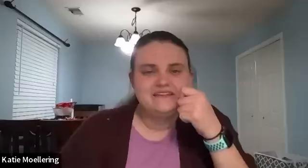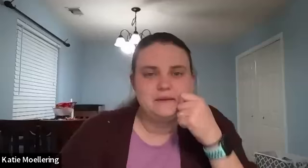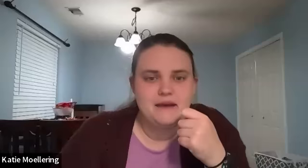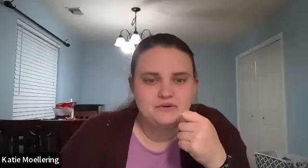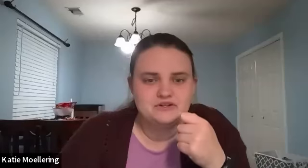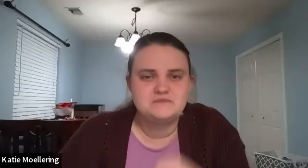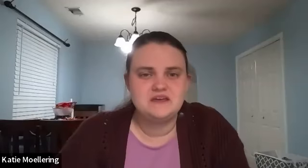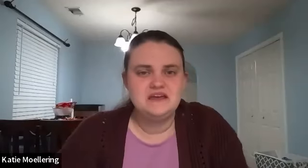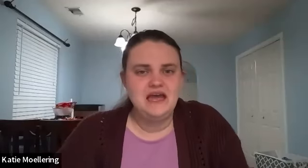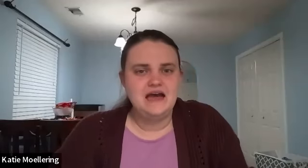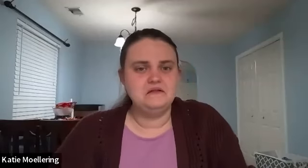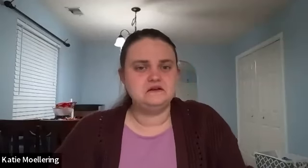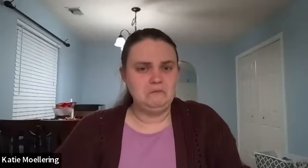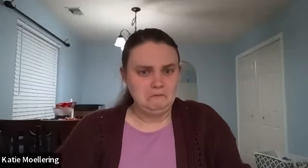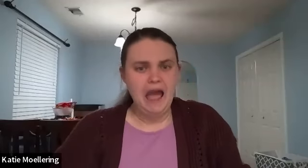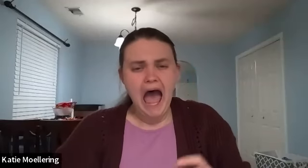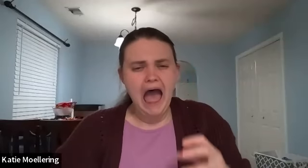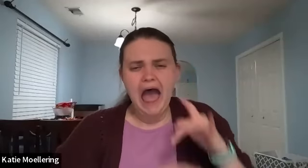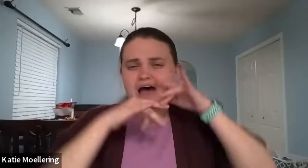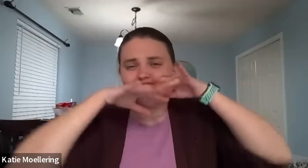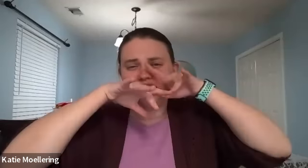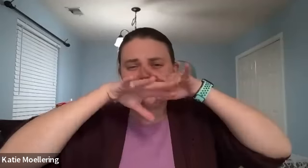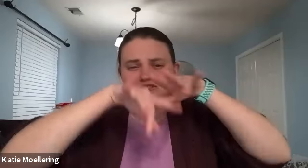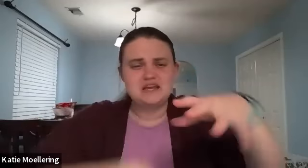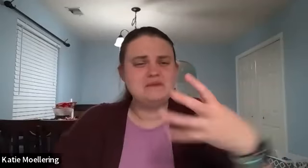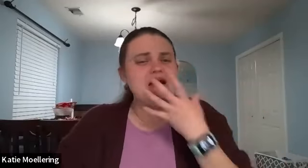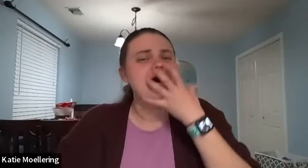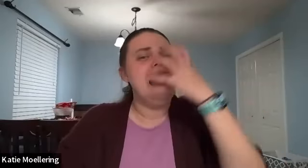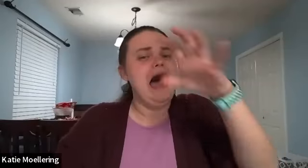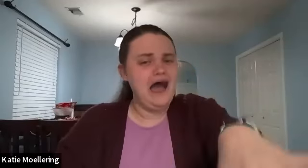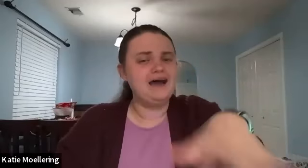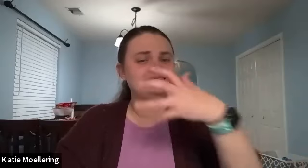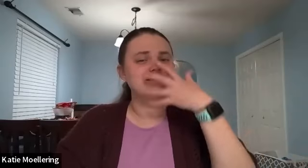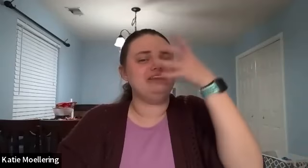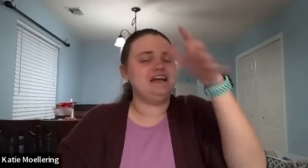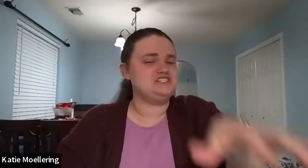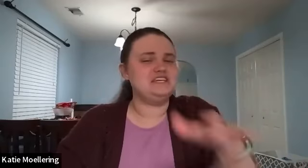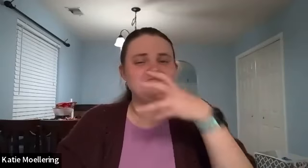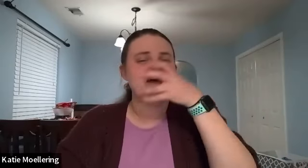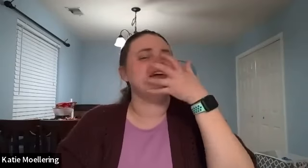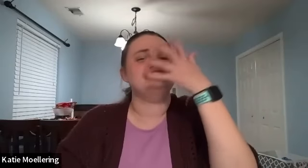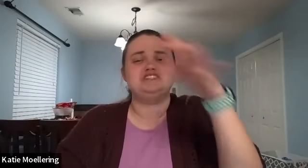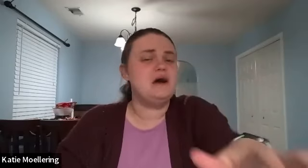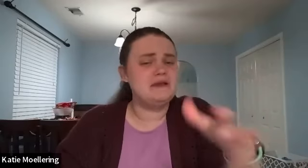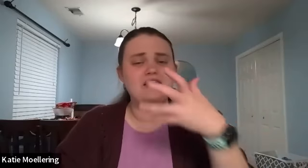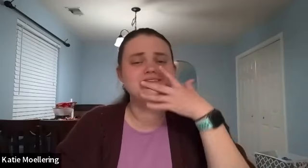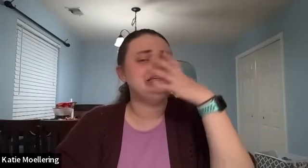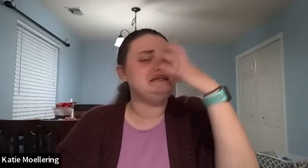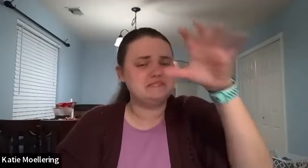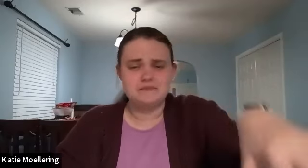like a pepper or something, and then they go, ah, and the flames just coming out, hot. Like I just think of that, like it's just coming out, steam is coming